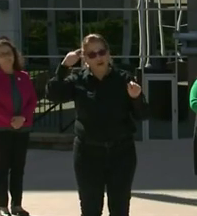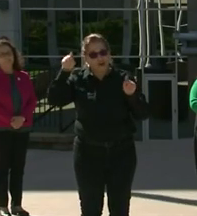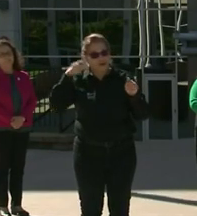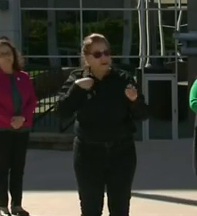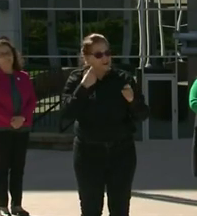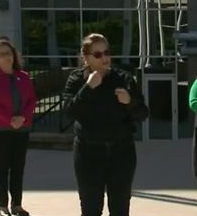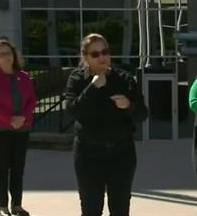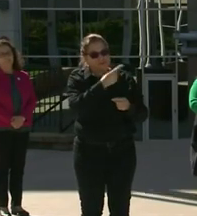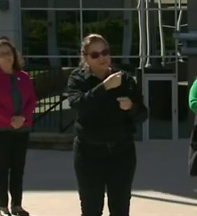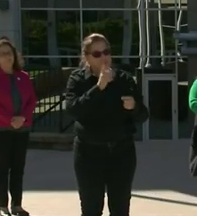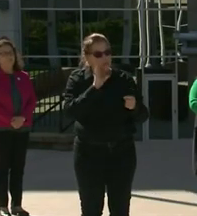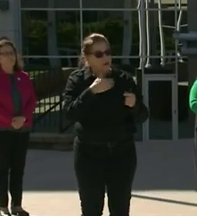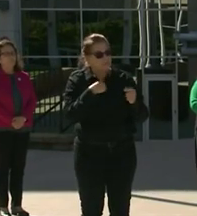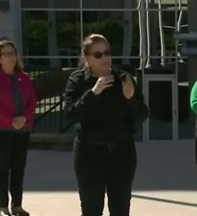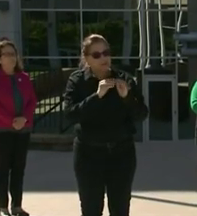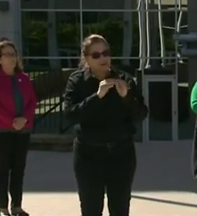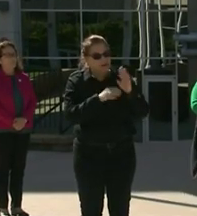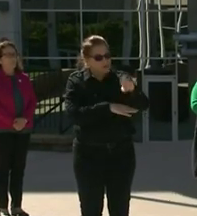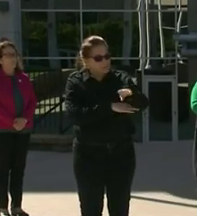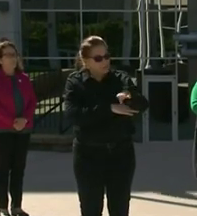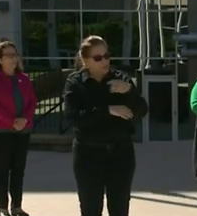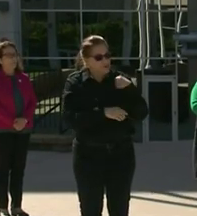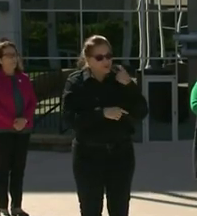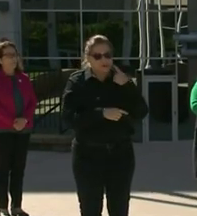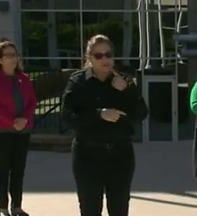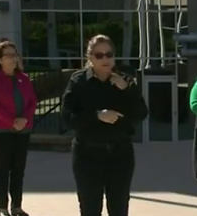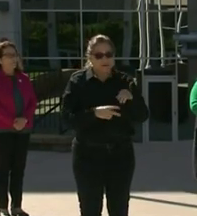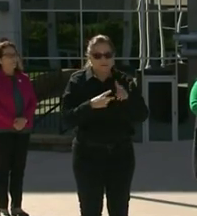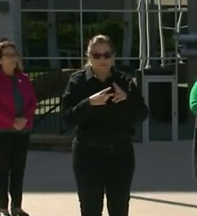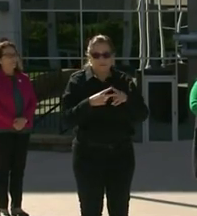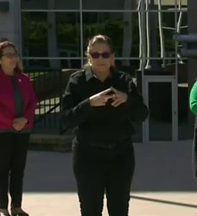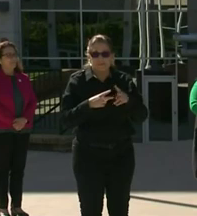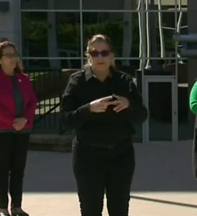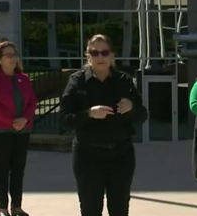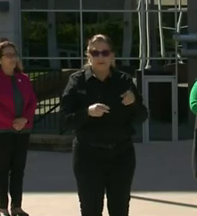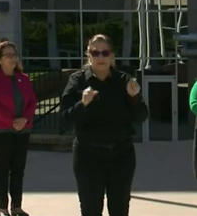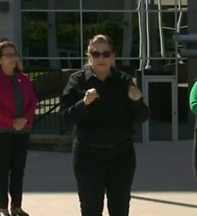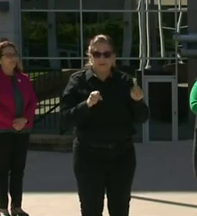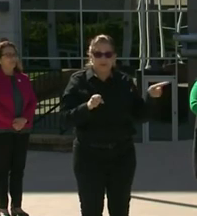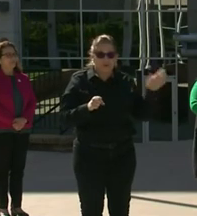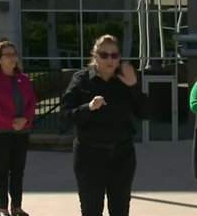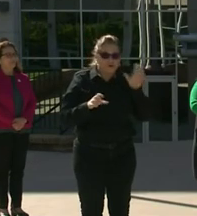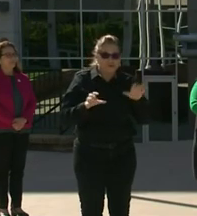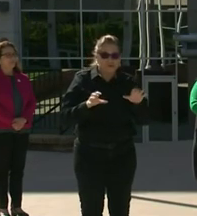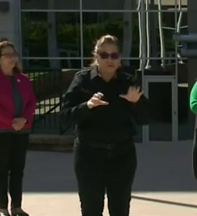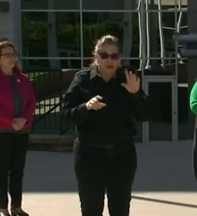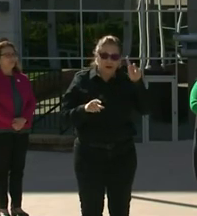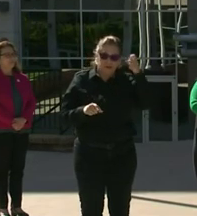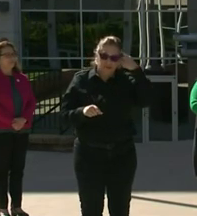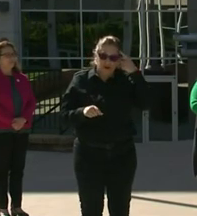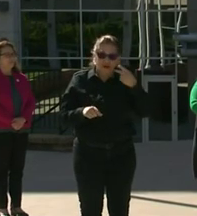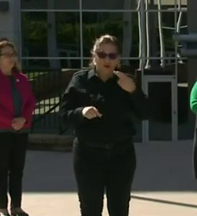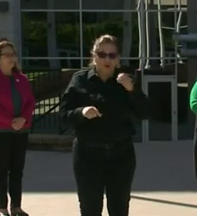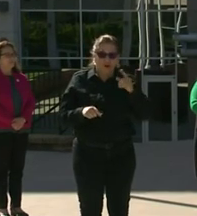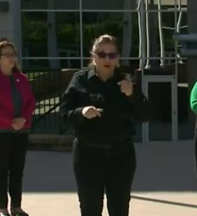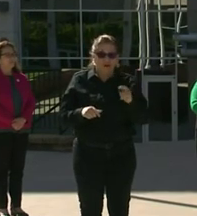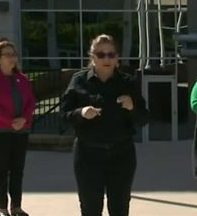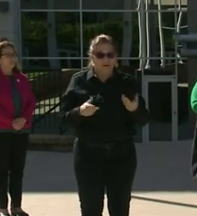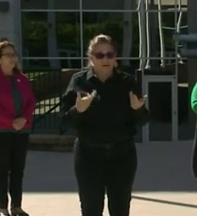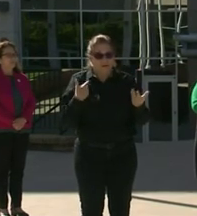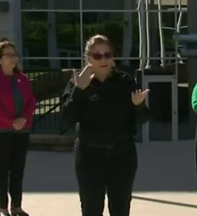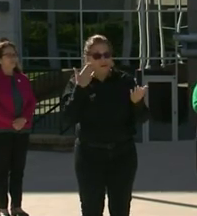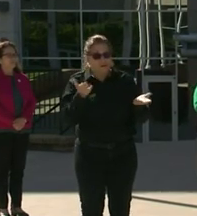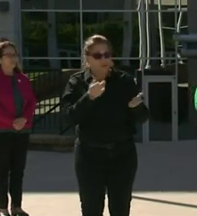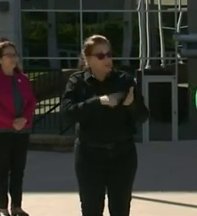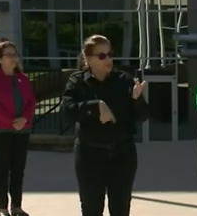Okay. Mm-hmm. Is it possible you might take the action that Governor Hogan has announced today? I don't know. I don't really know what you're talking about, well,